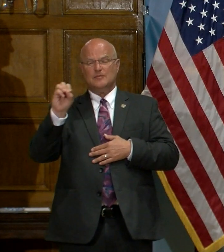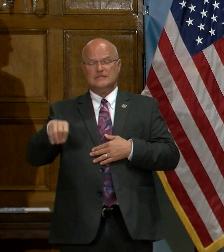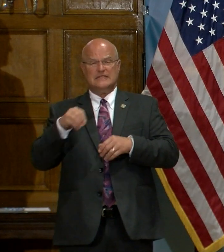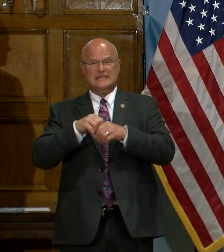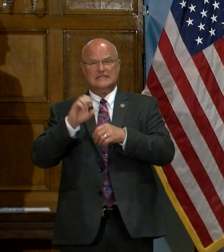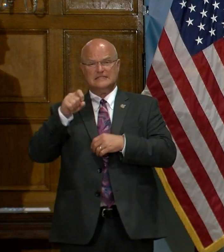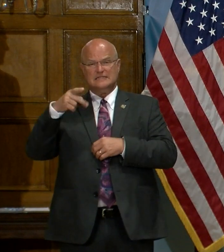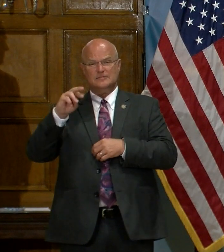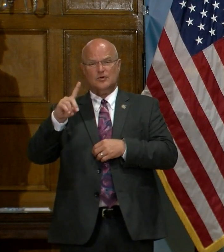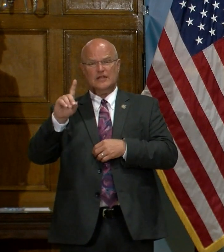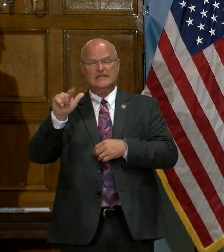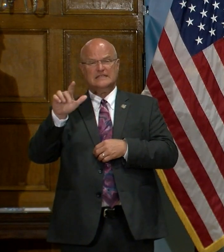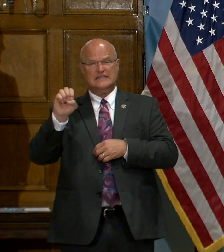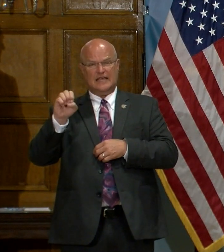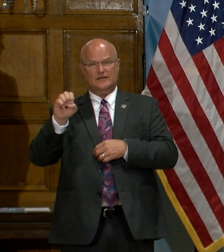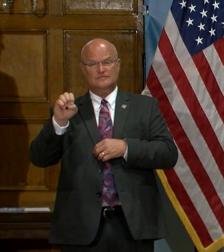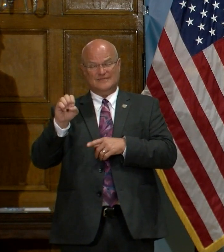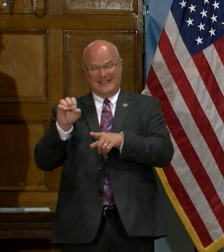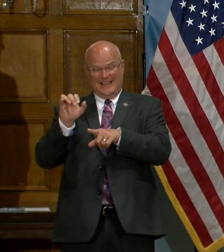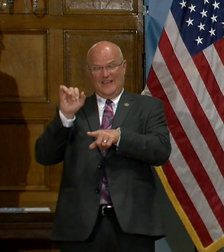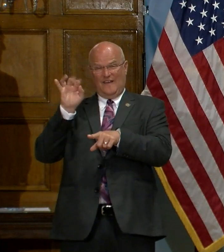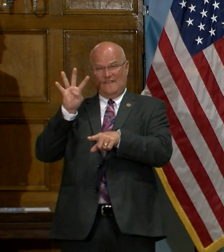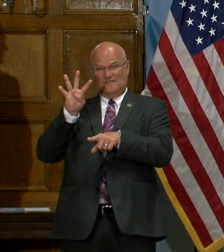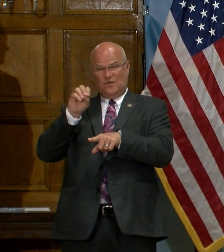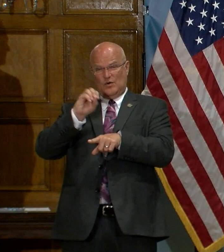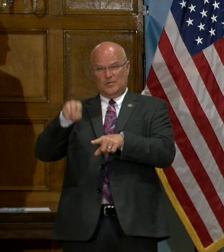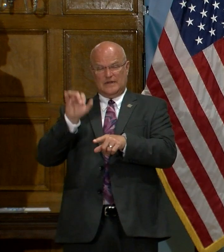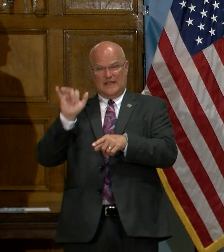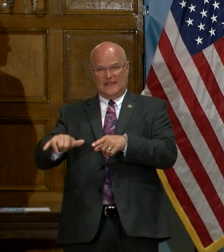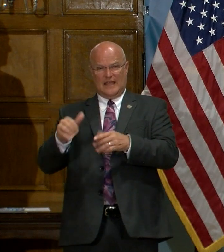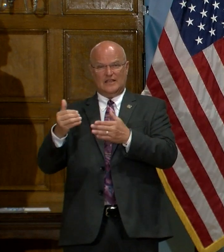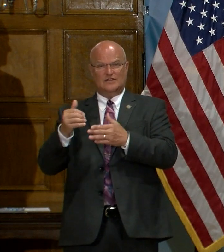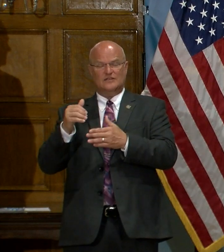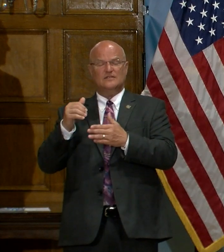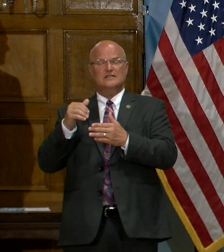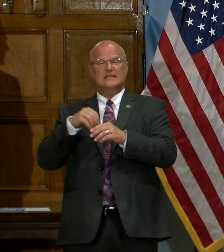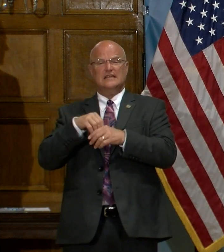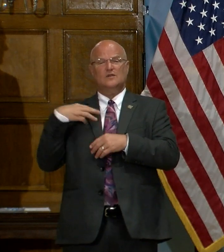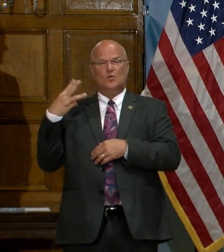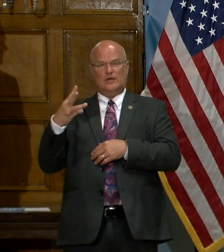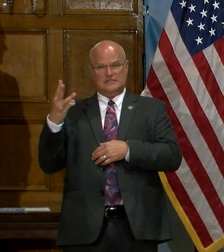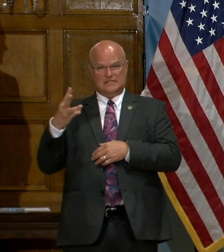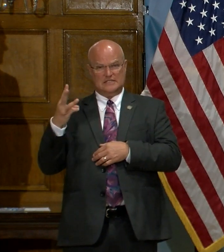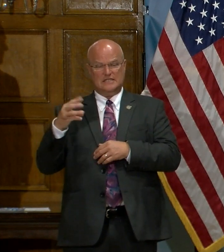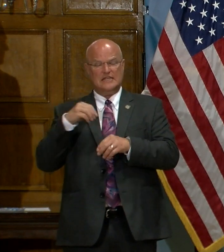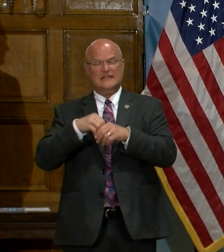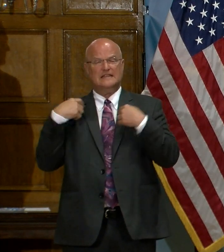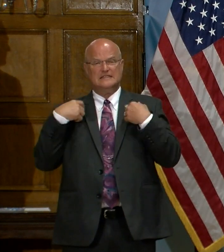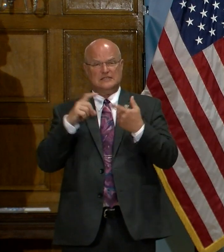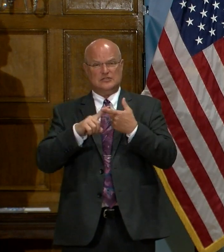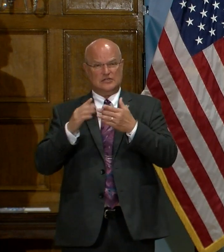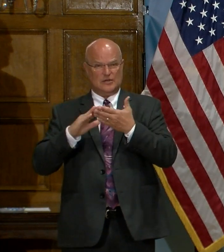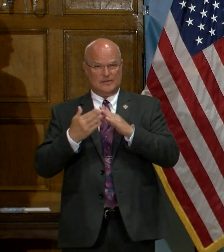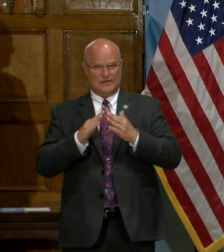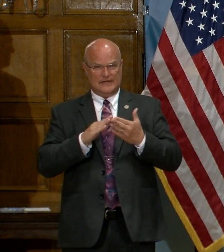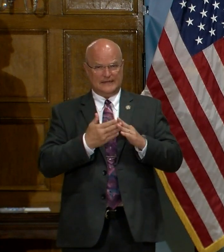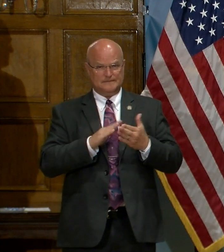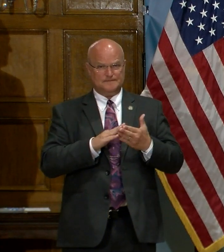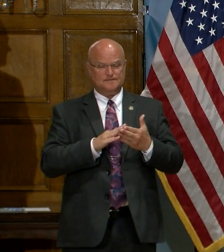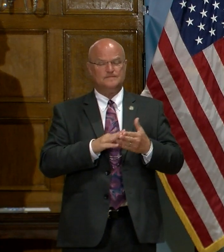in Springdale, and 40% of the new cases, the 25 new cases in Washington, were in the Latino